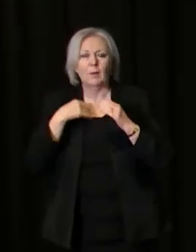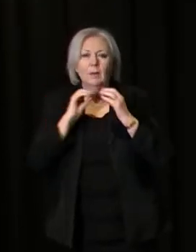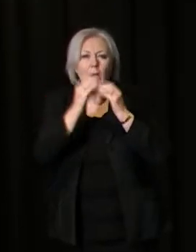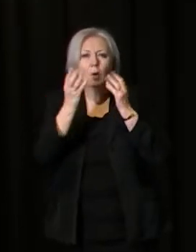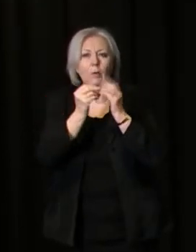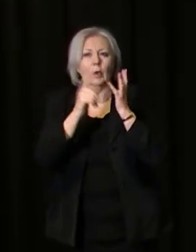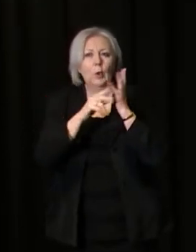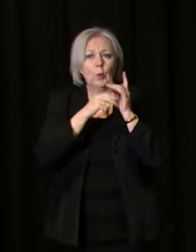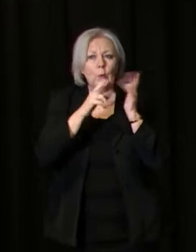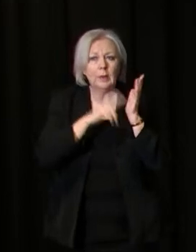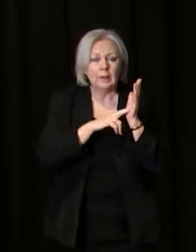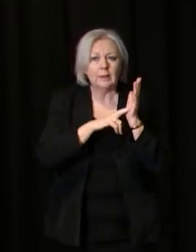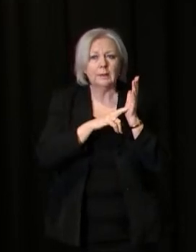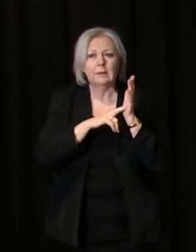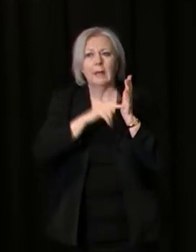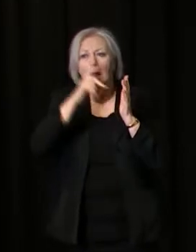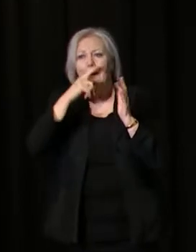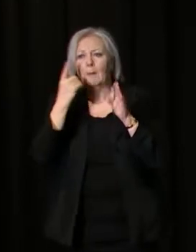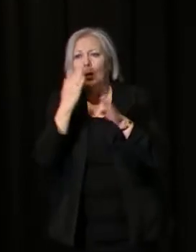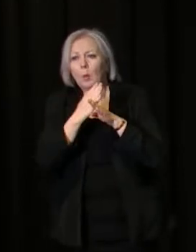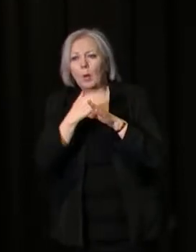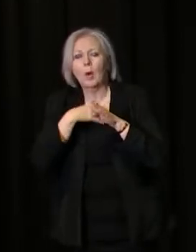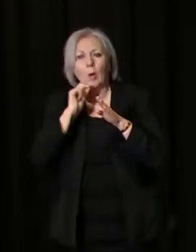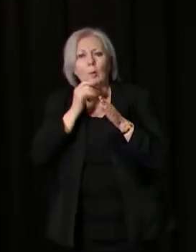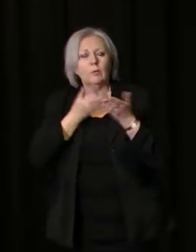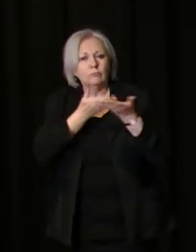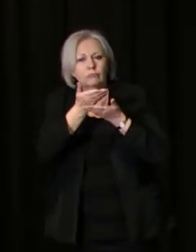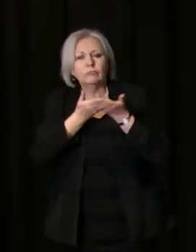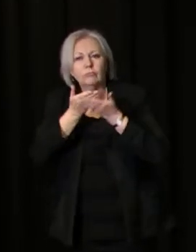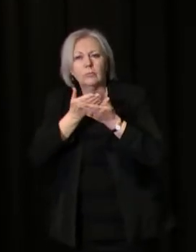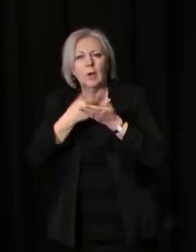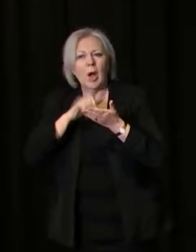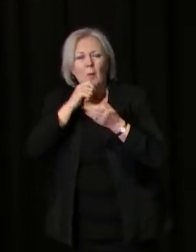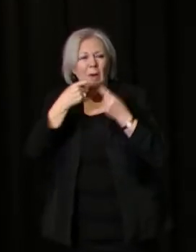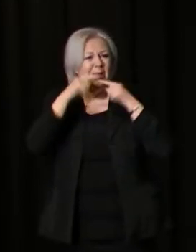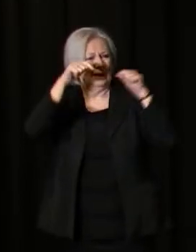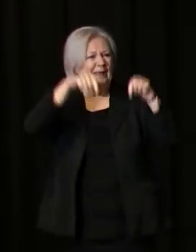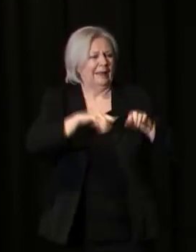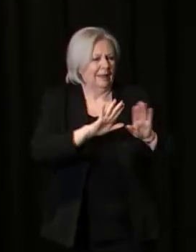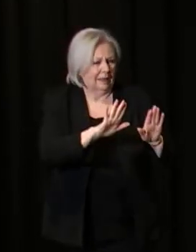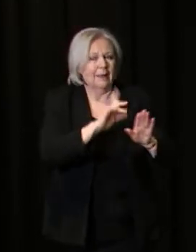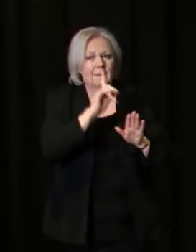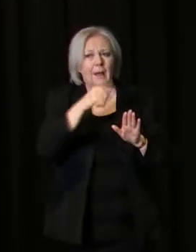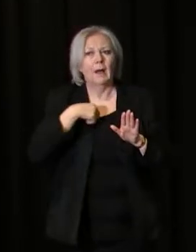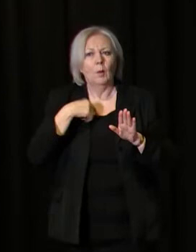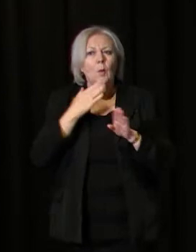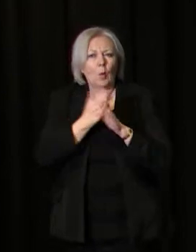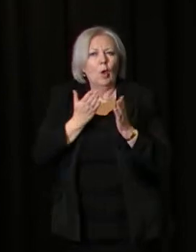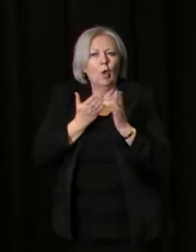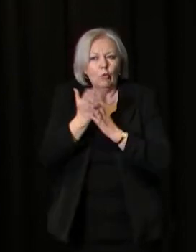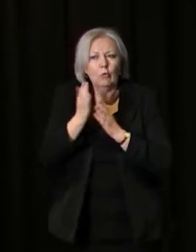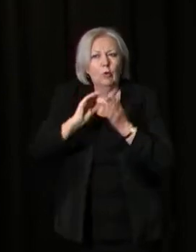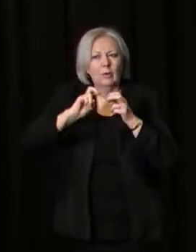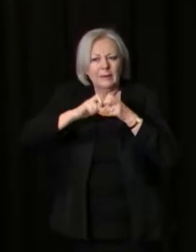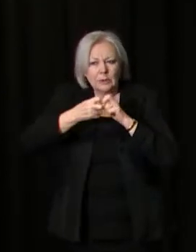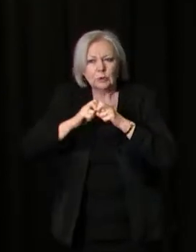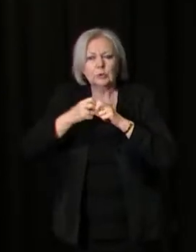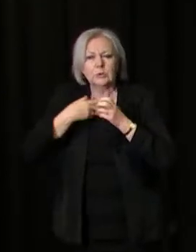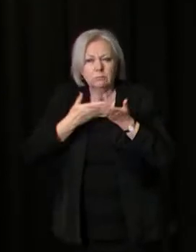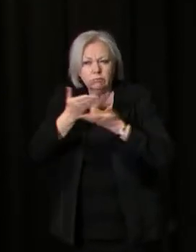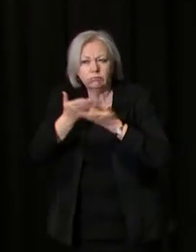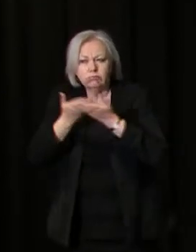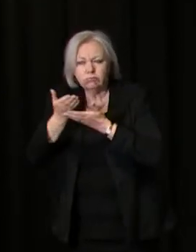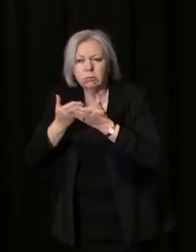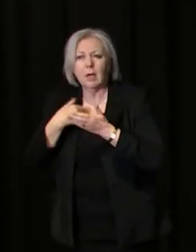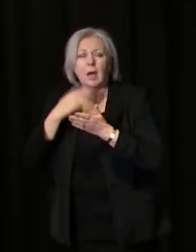and I'm not going to sort of make that up from the podium, but we're live to all those issues and we're working through those, and as I'm sure many, many